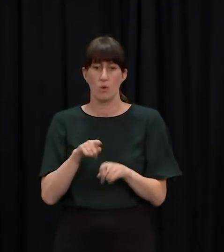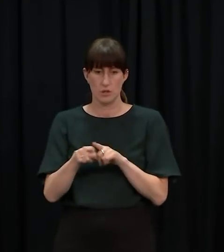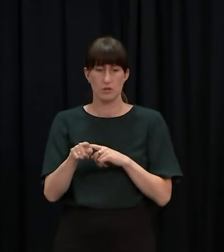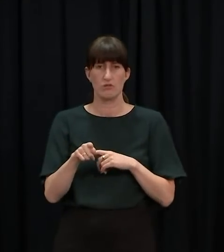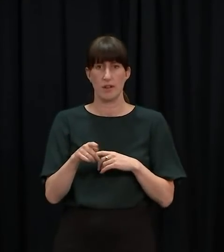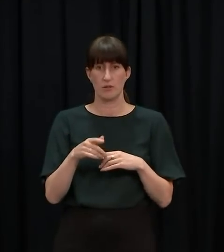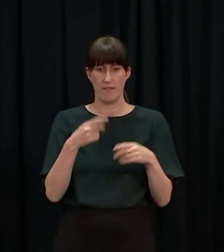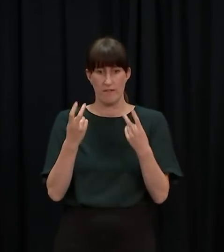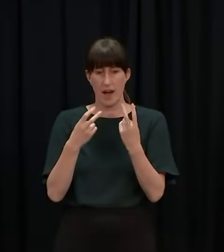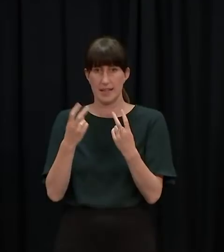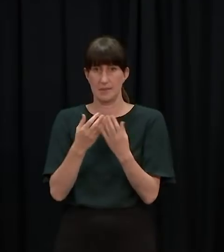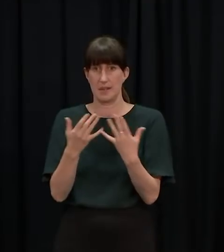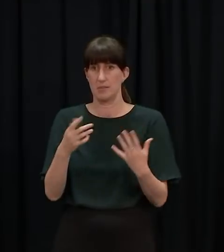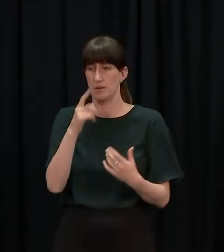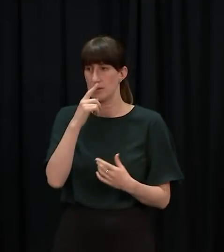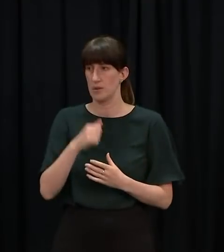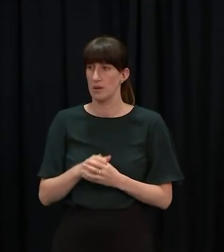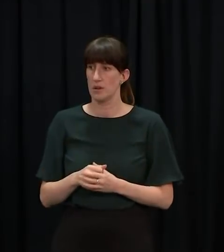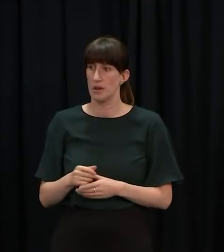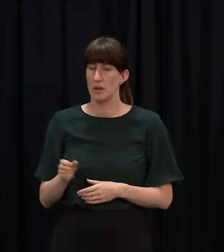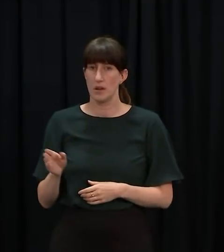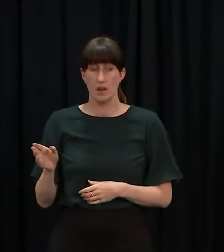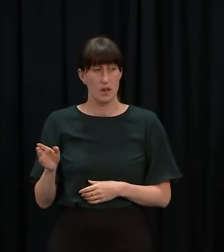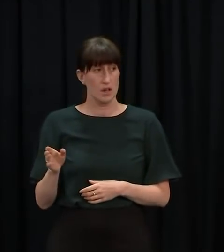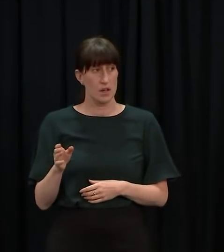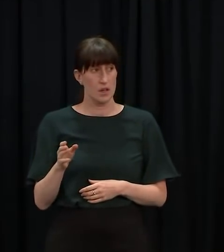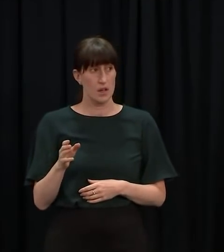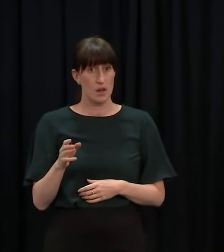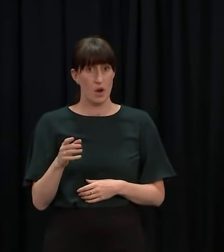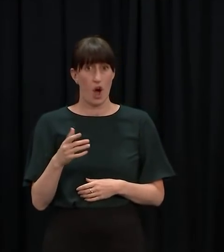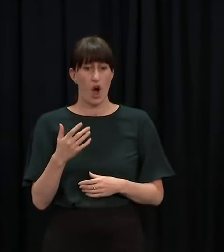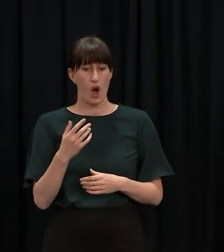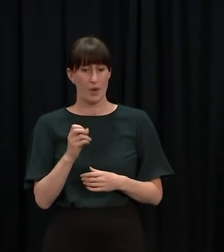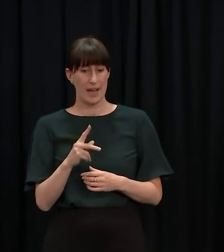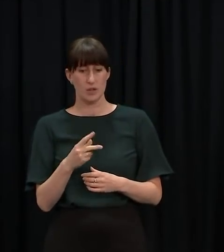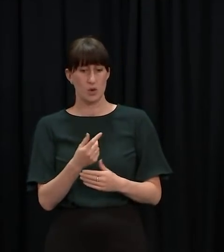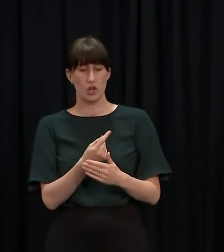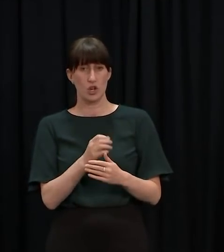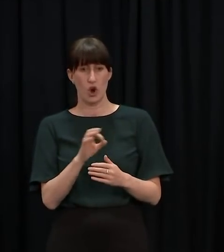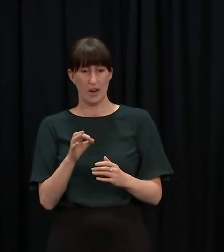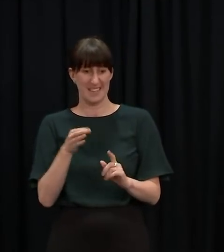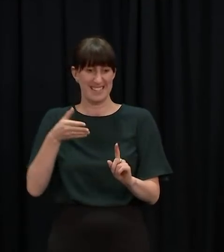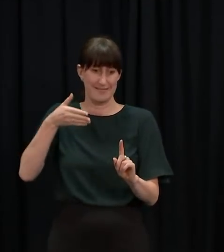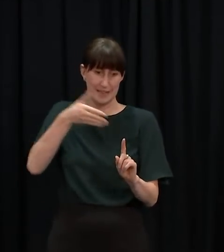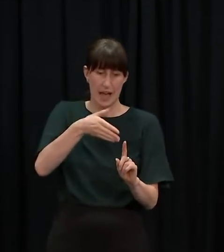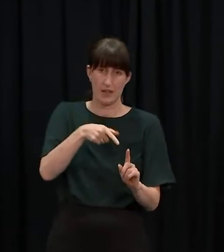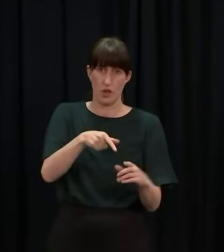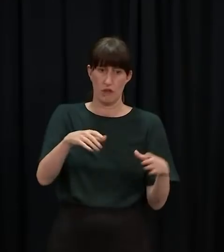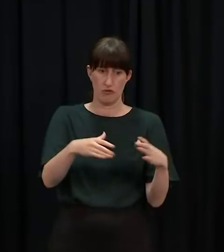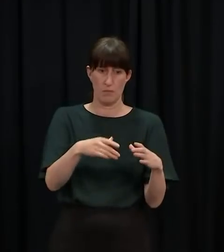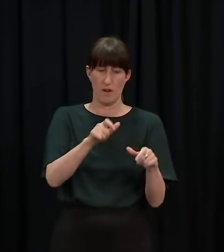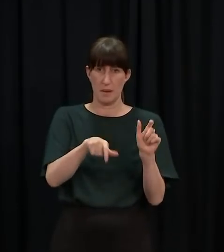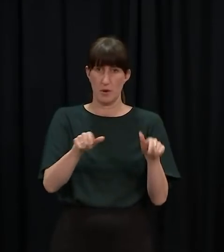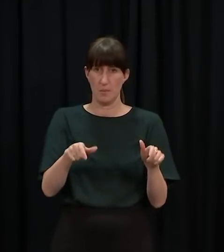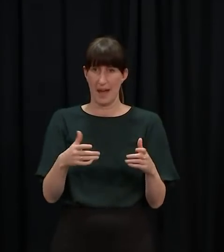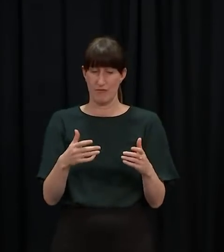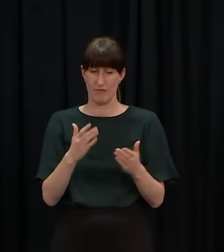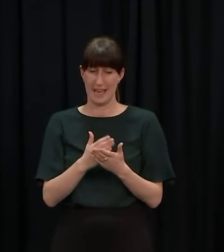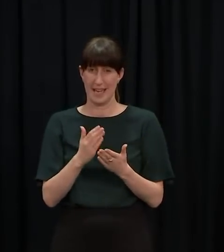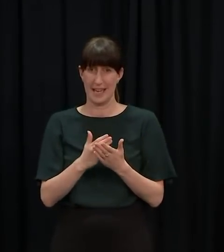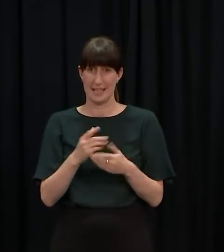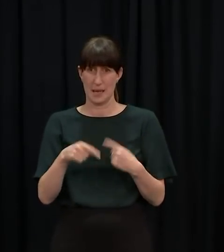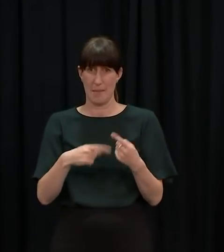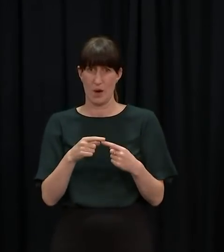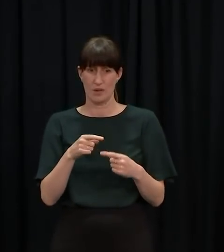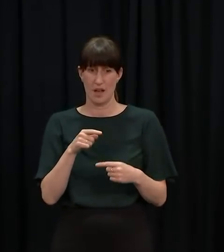Are you convinced your efforts are adequate here? Because I mean, it's not about singling out this group of people, but it's about whether you can actually get there and get the job done. You